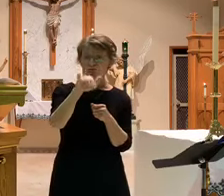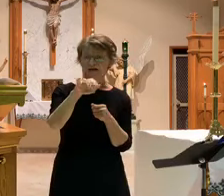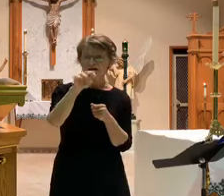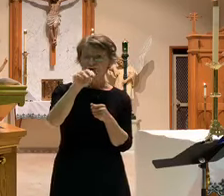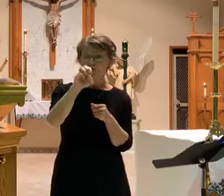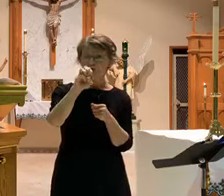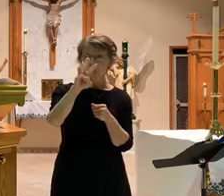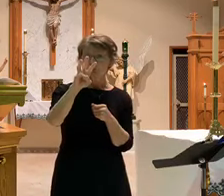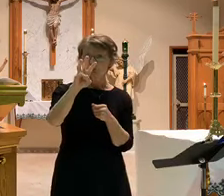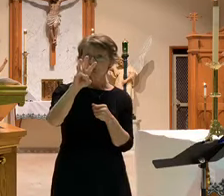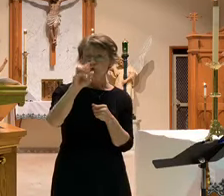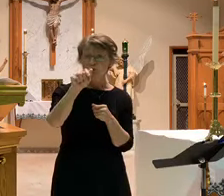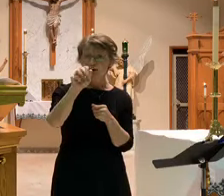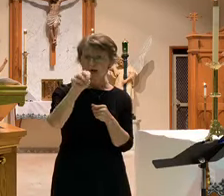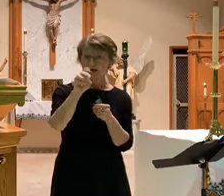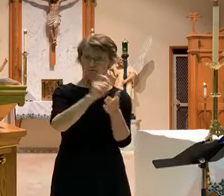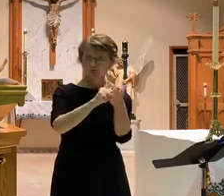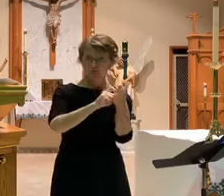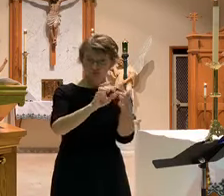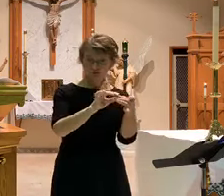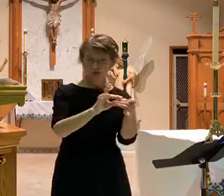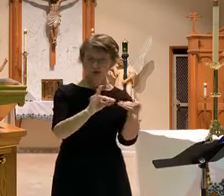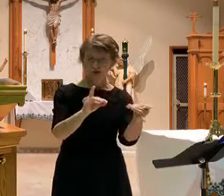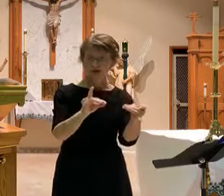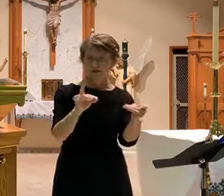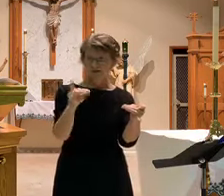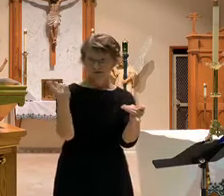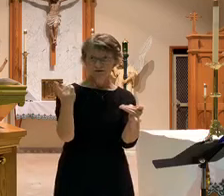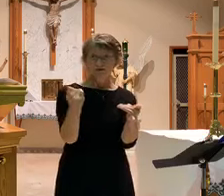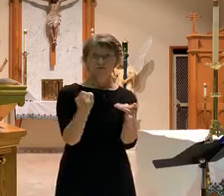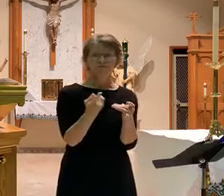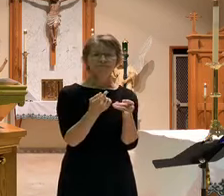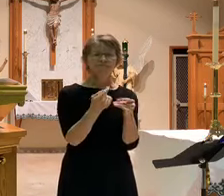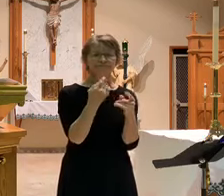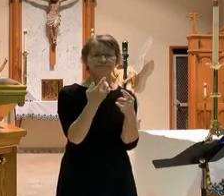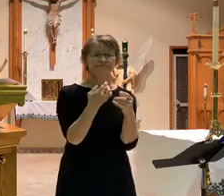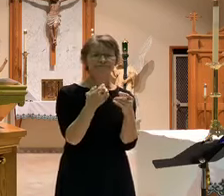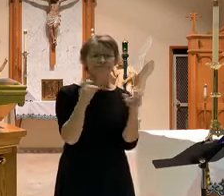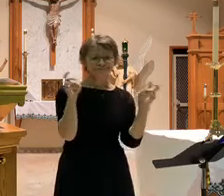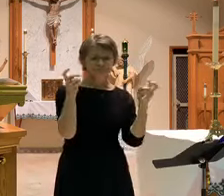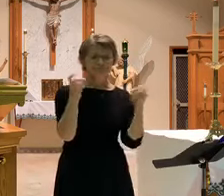story describing this truth. It goes like this.